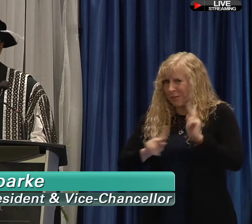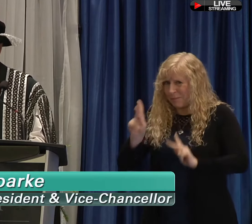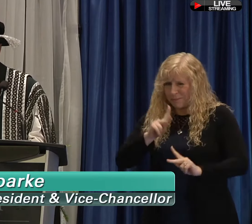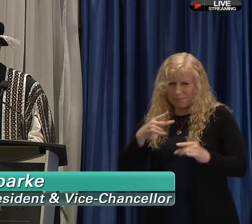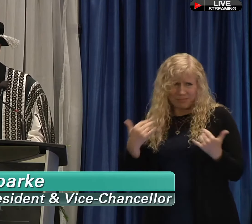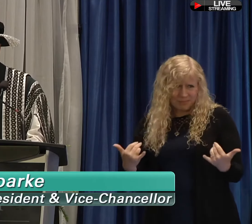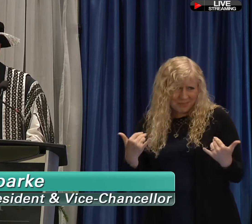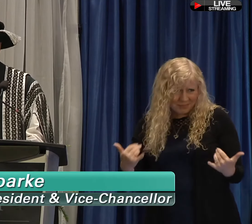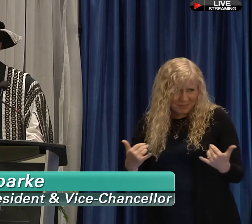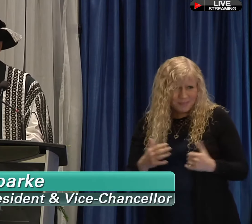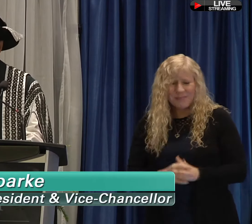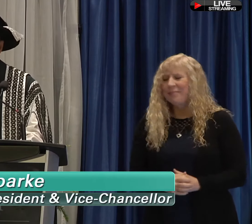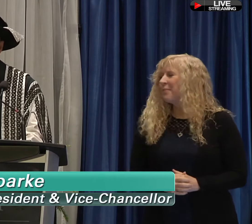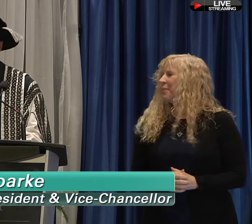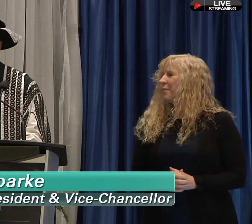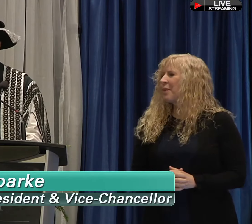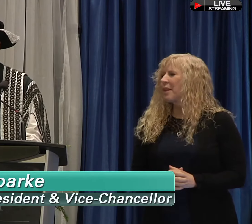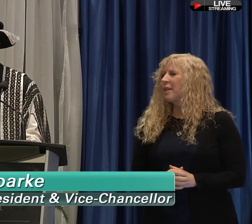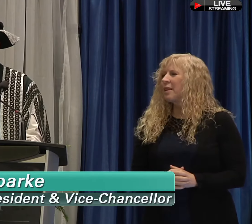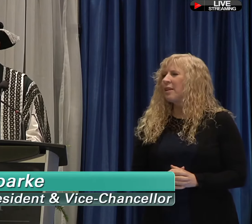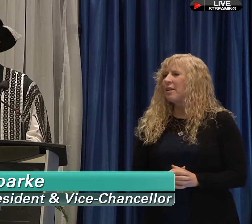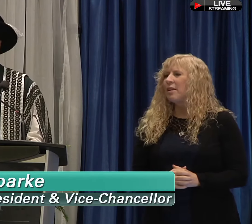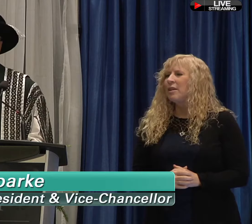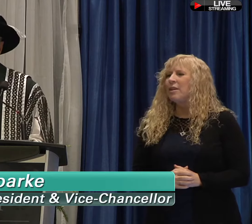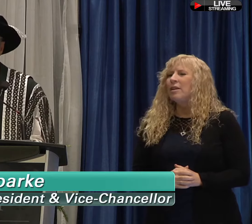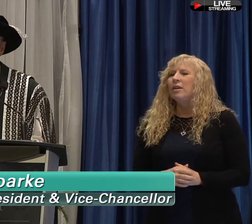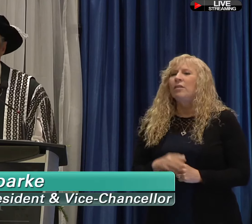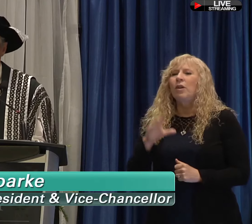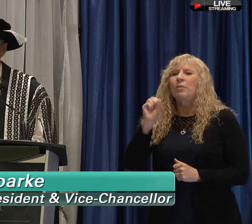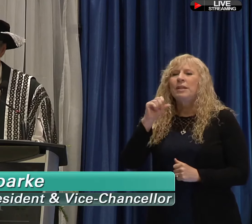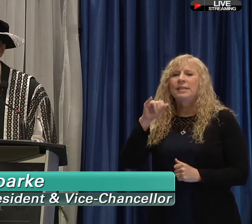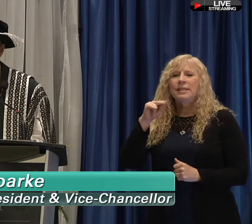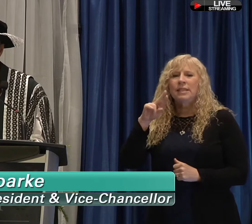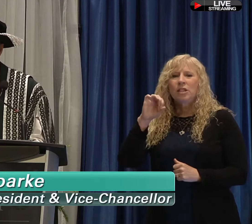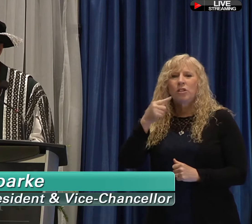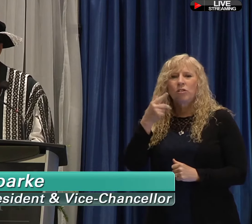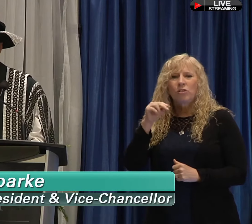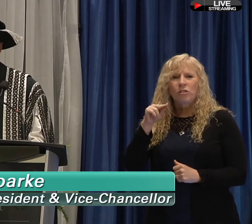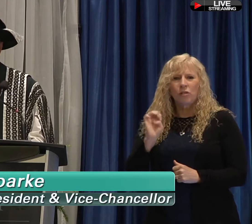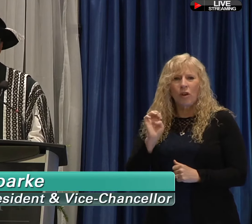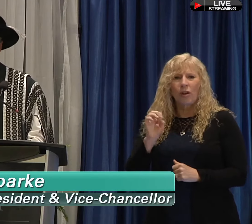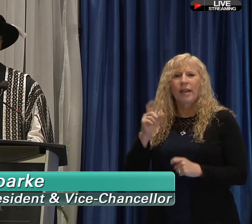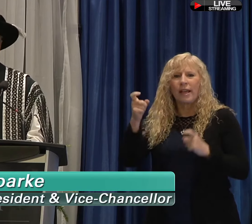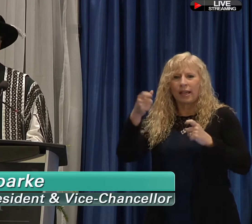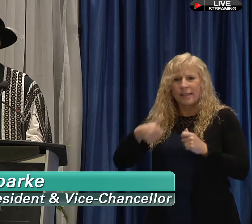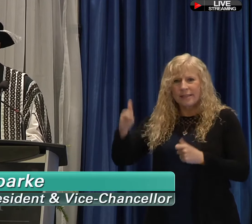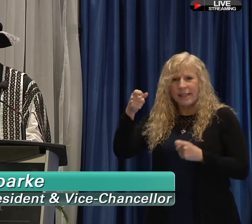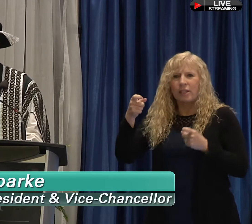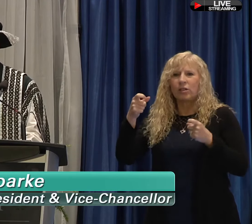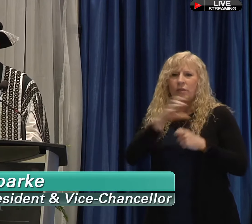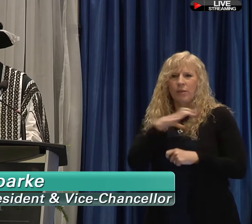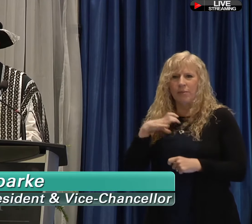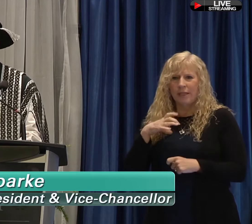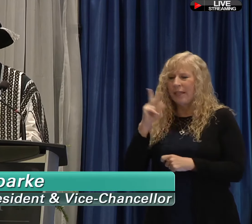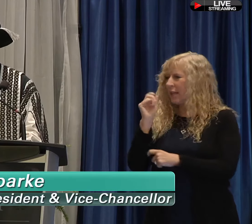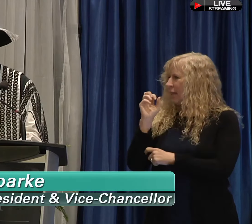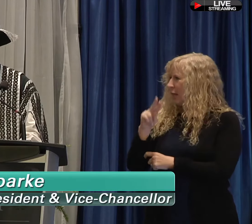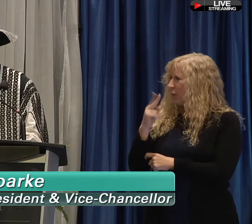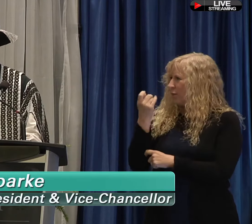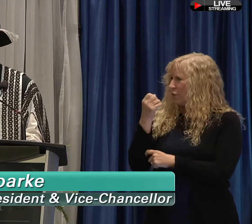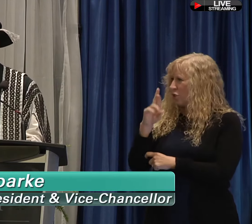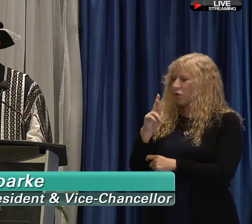guests. From the Beth Israel Synagogue Executive Committee, Karen Fisher, Alvin